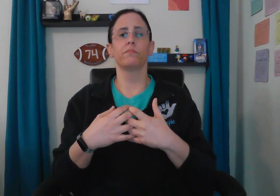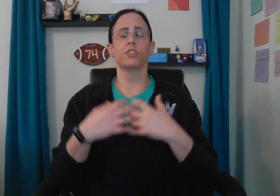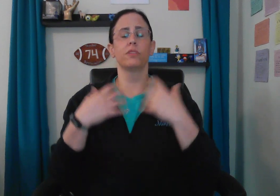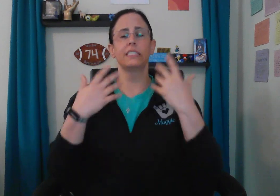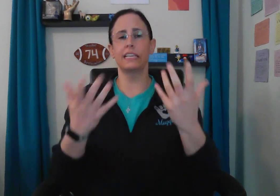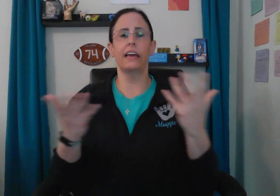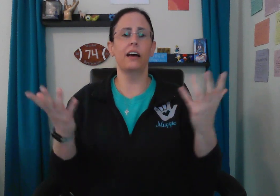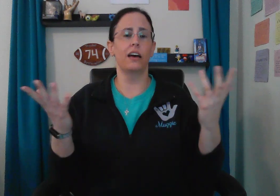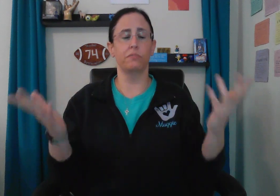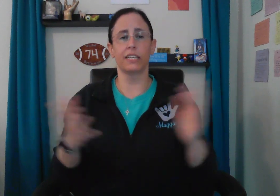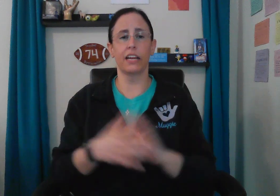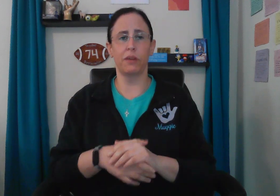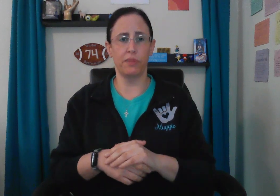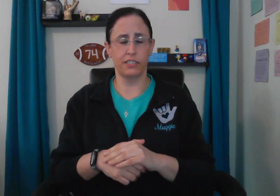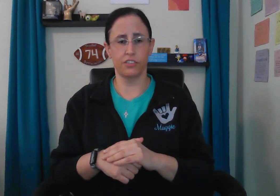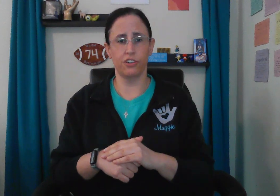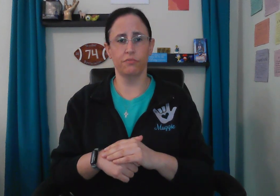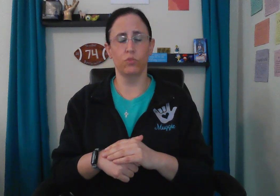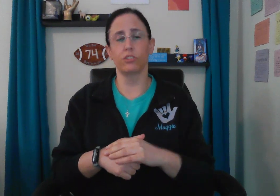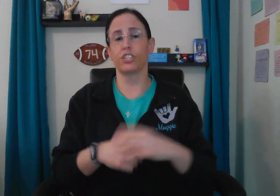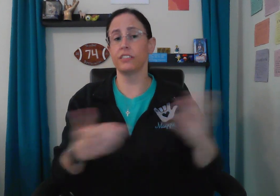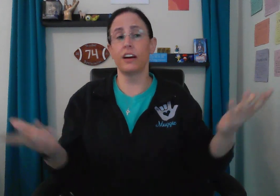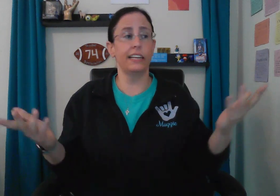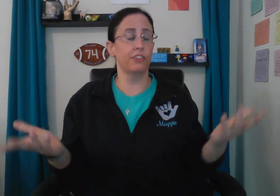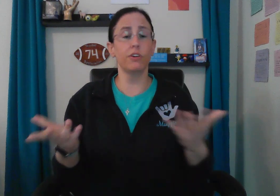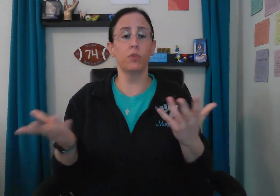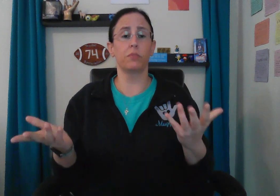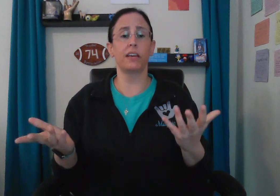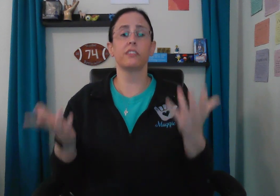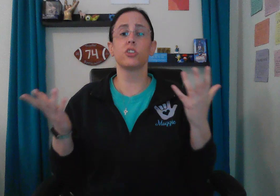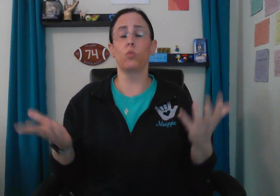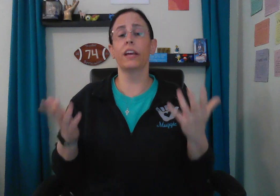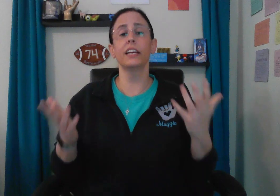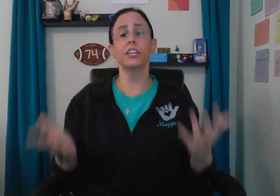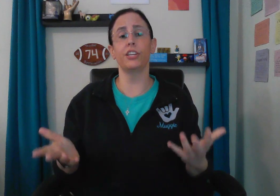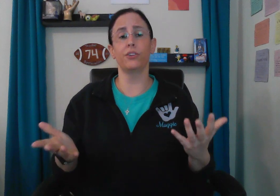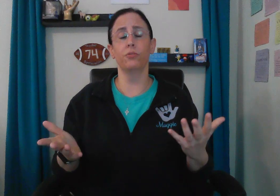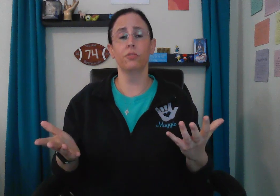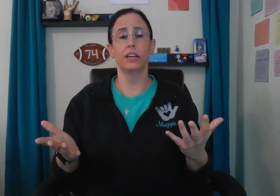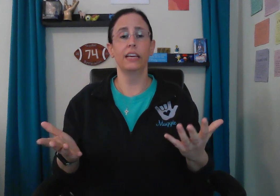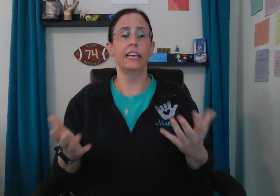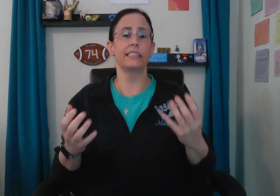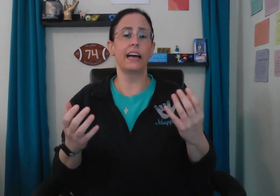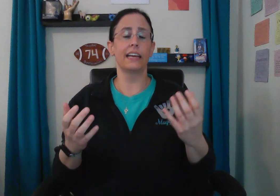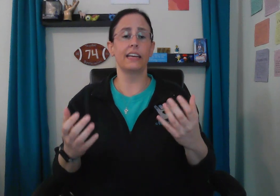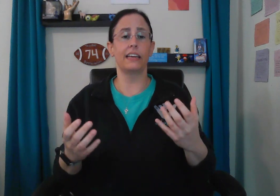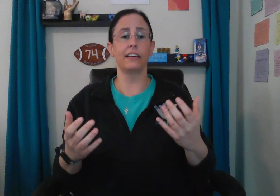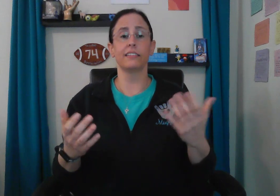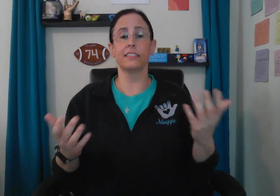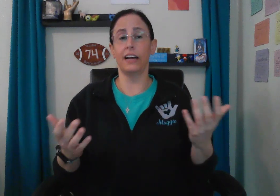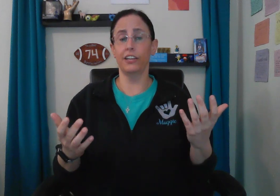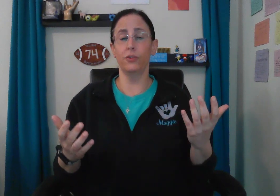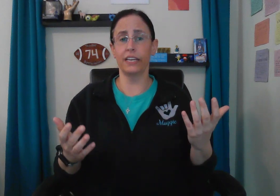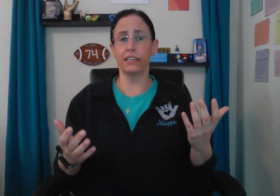So let's say I'm signing about my sister. Well, she's not in the room with me, so what I can do is I can sign who it